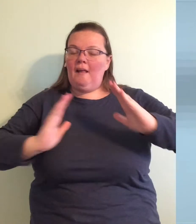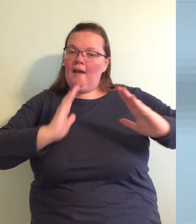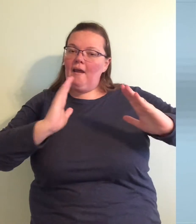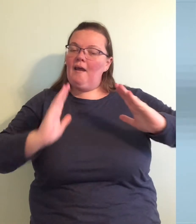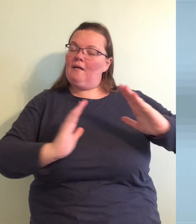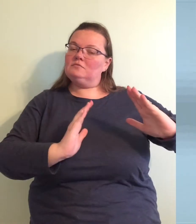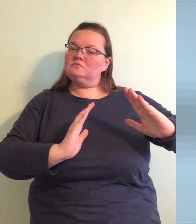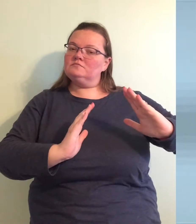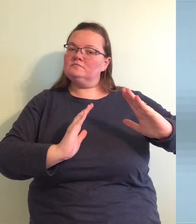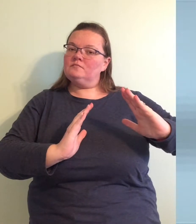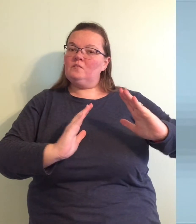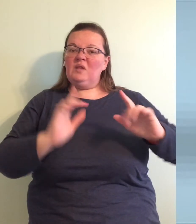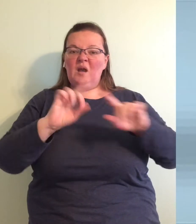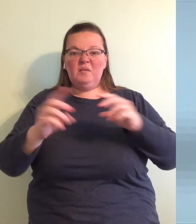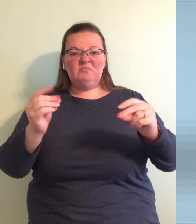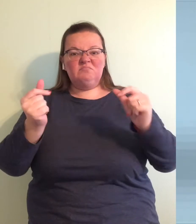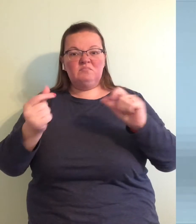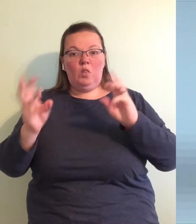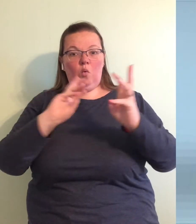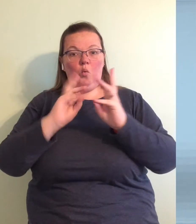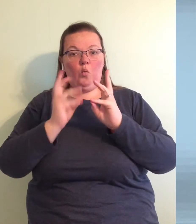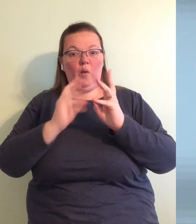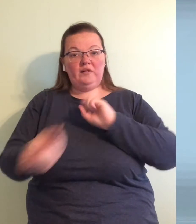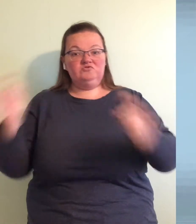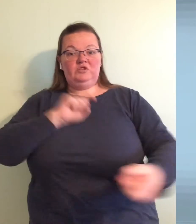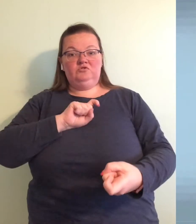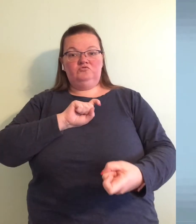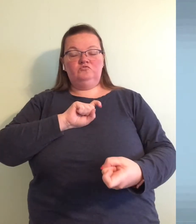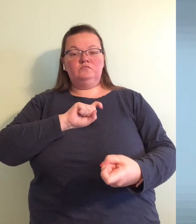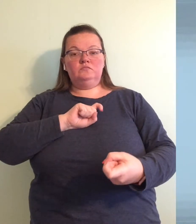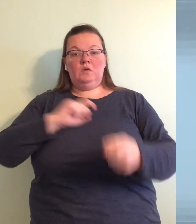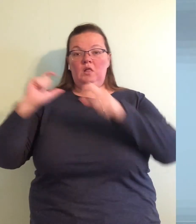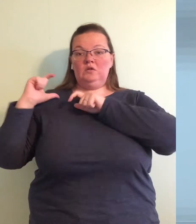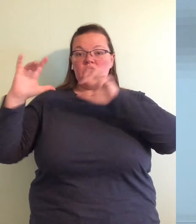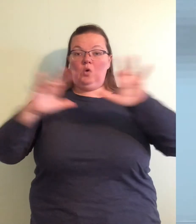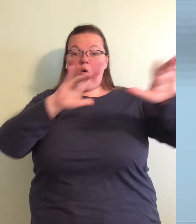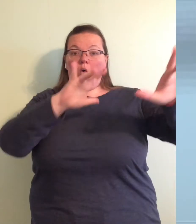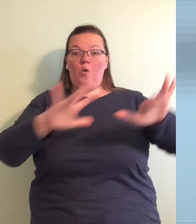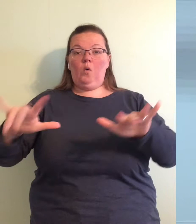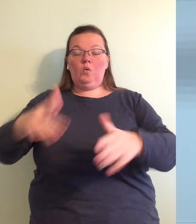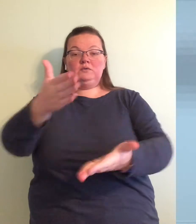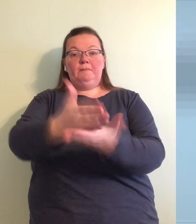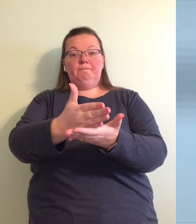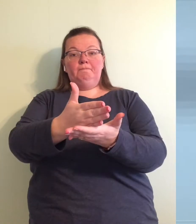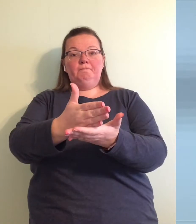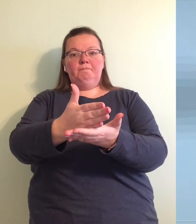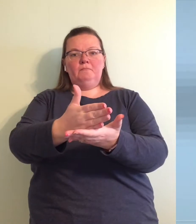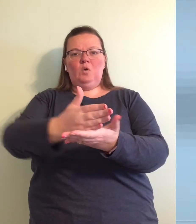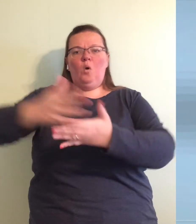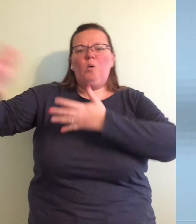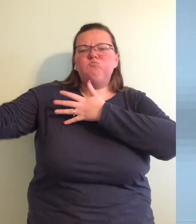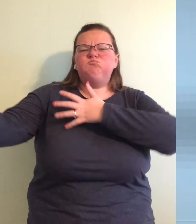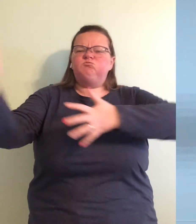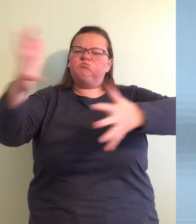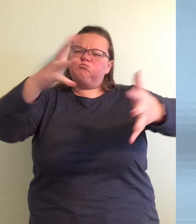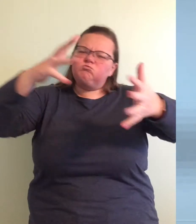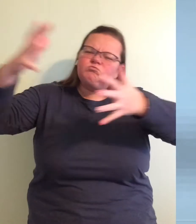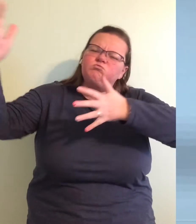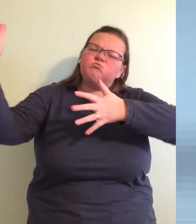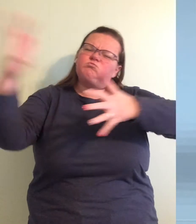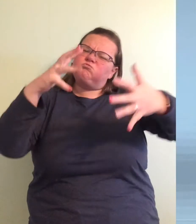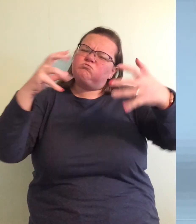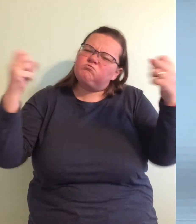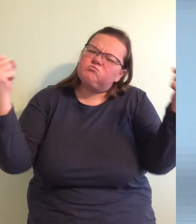his place, when the weather changed. First, the snow stopped. Then the wind sprang up, and it became freezing